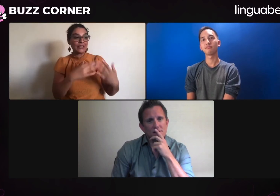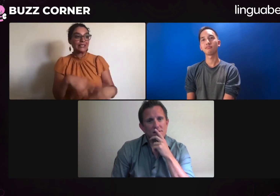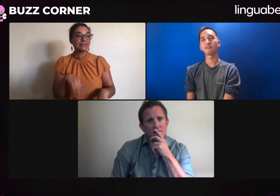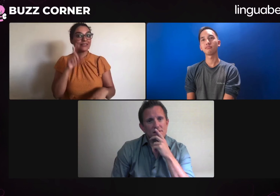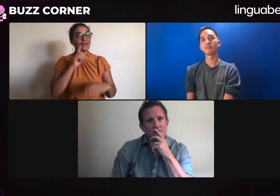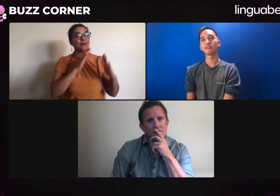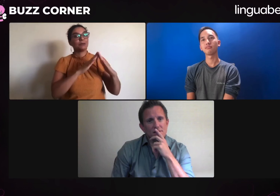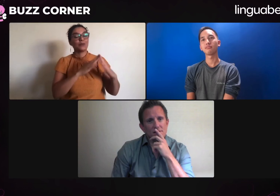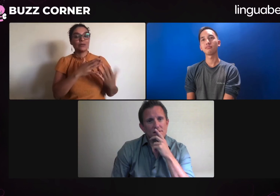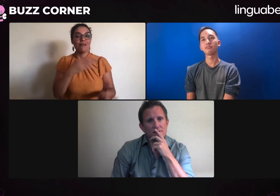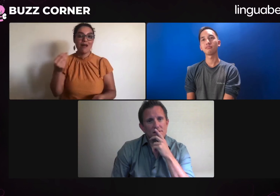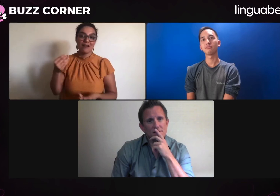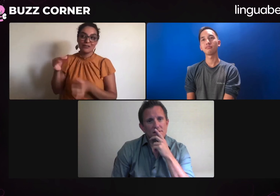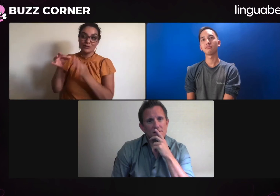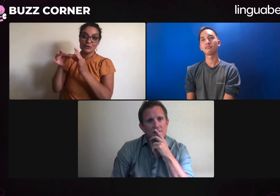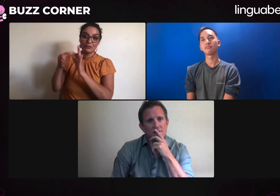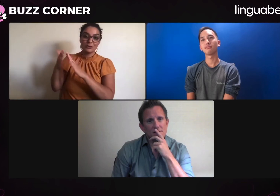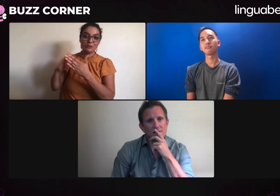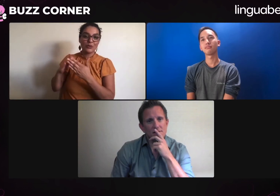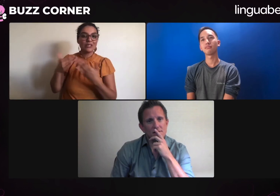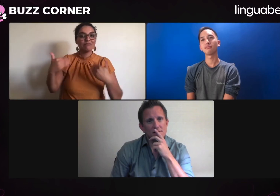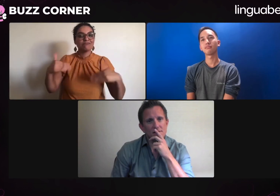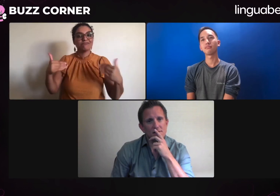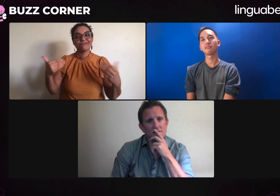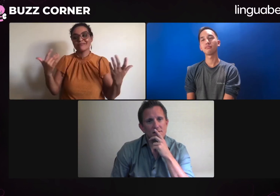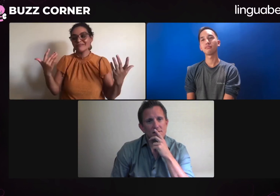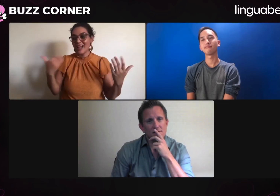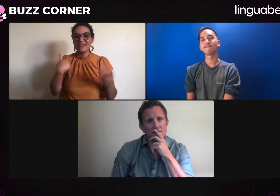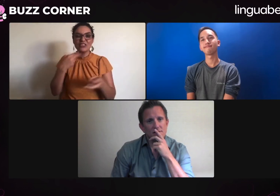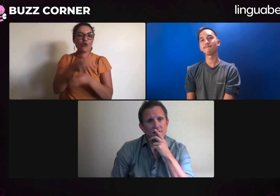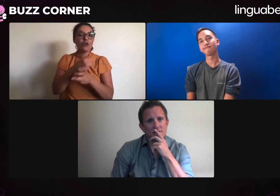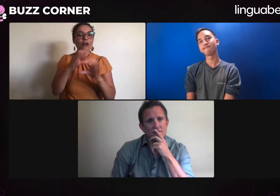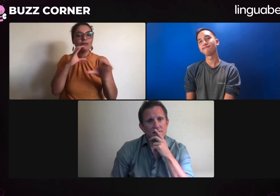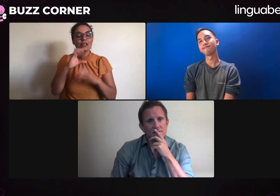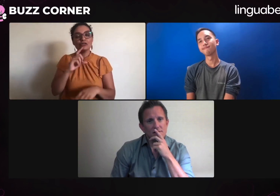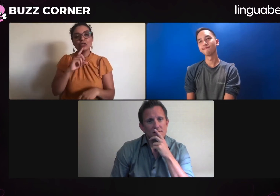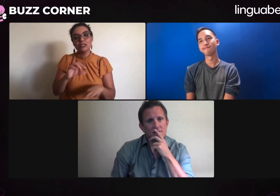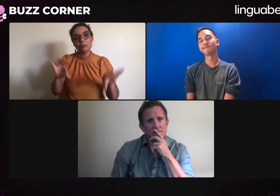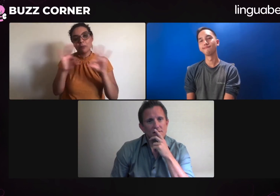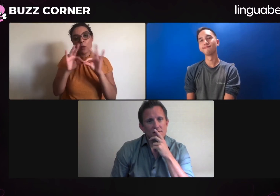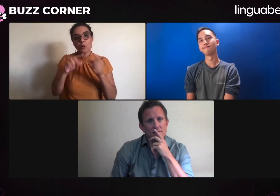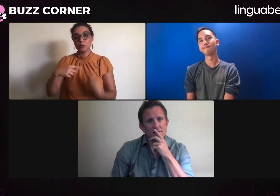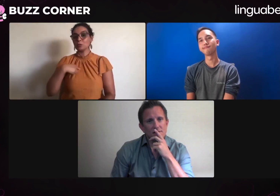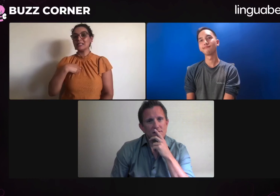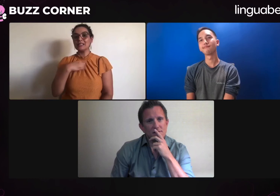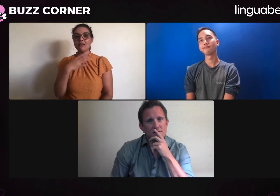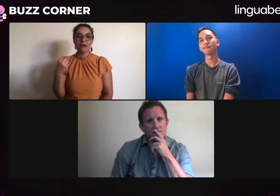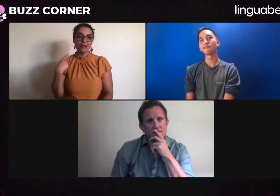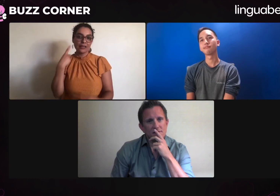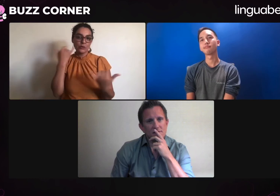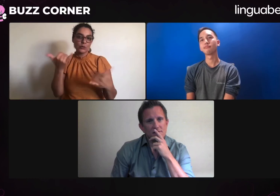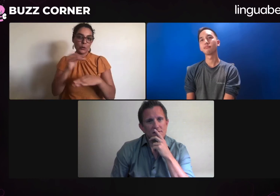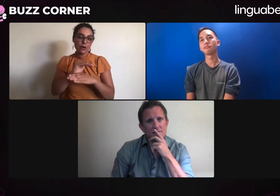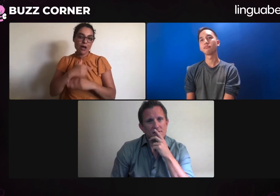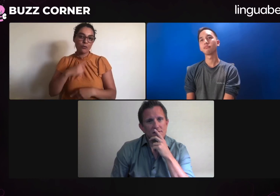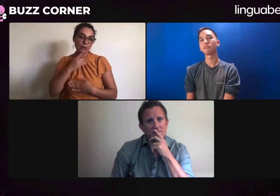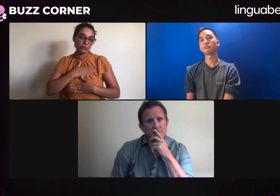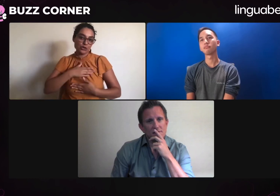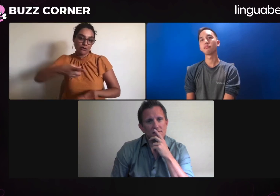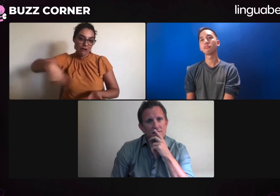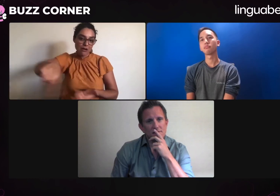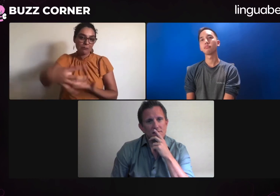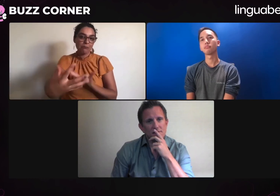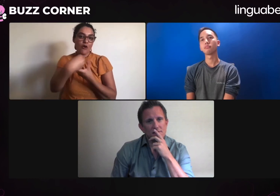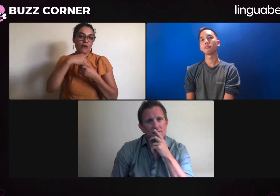identities, and seeing my community and the deaf community, as well as the interpreting community, it can be very, very hard and difficult to have this conversation